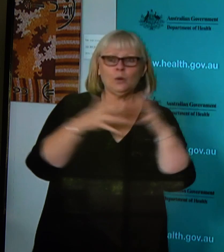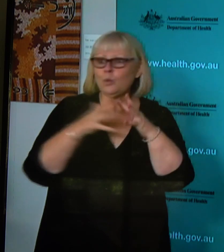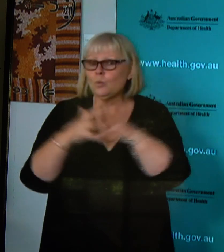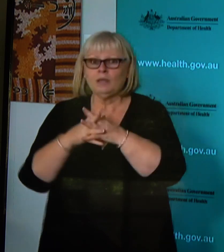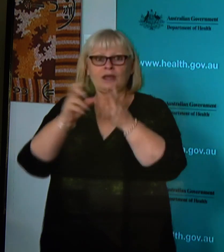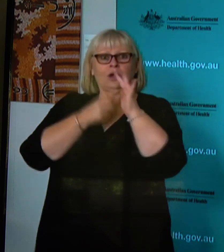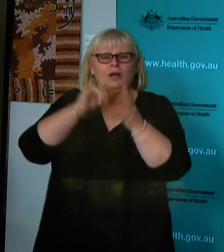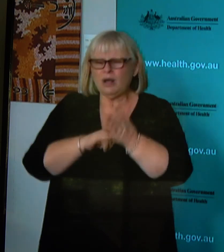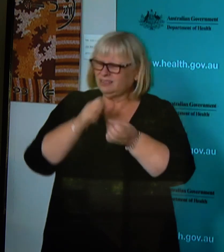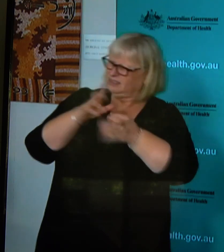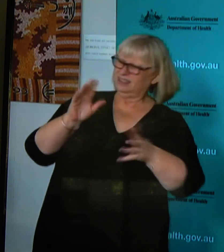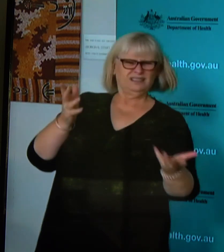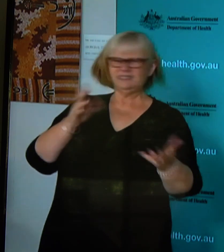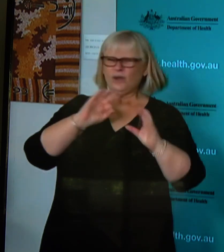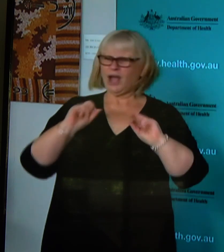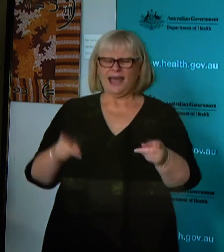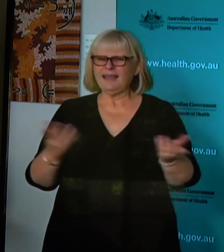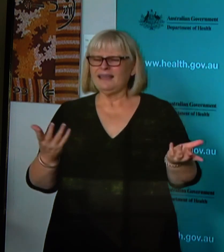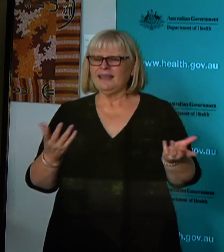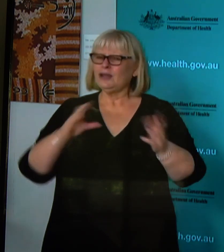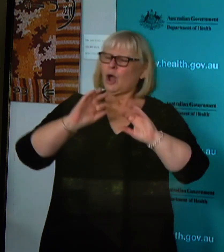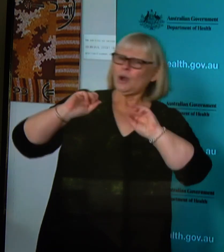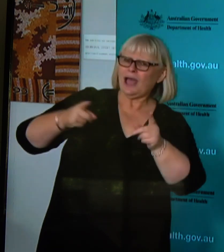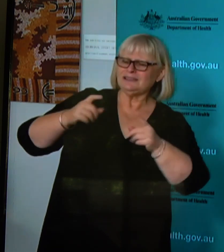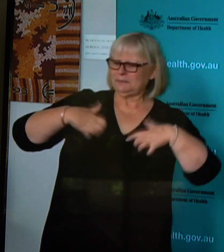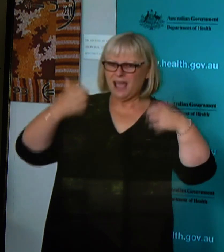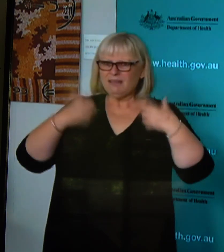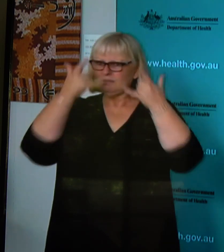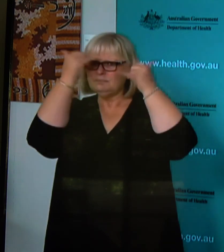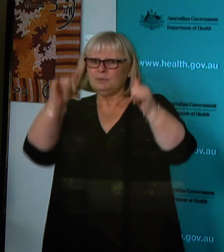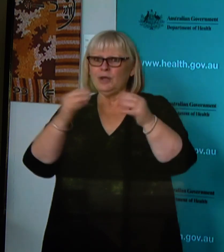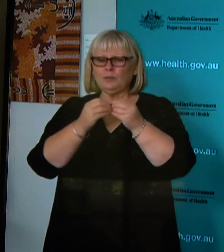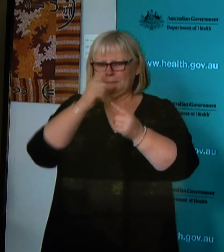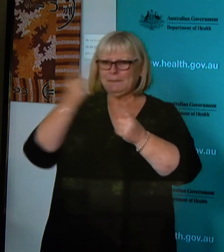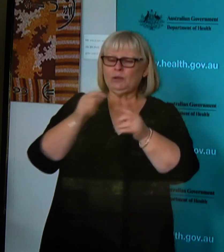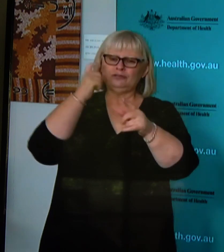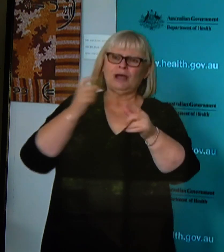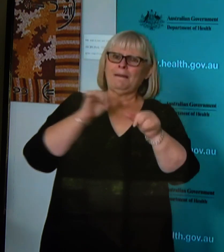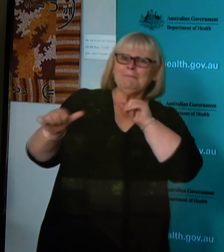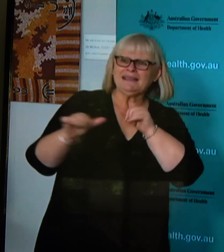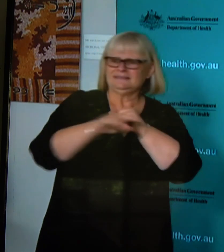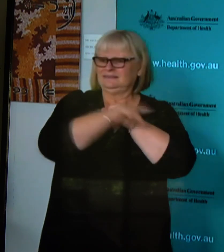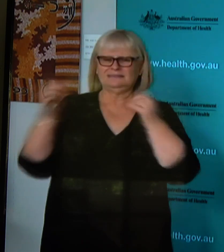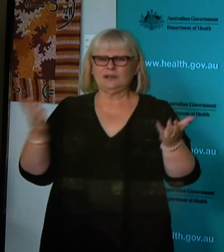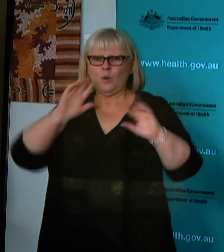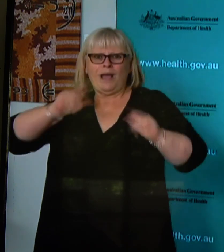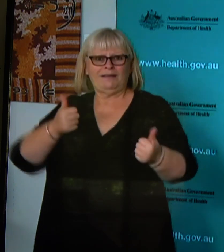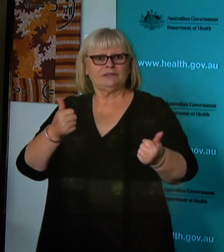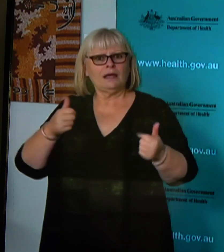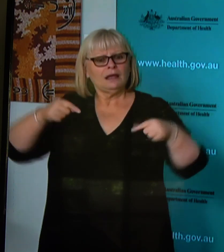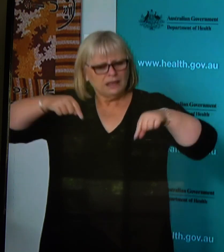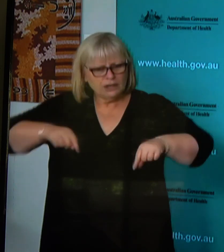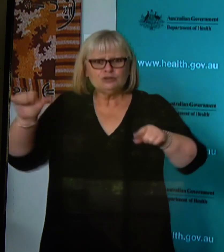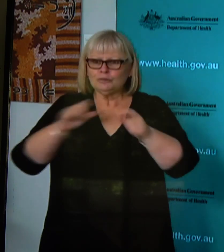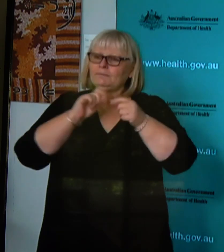Coles supermarkets. It is not okay to be angry at people who are trying to do their best in healthcare. This is a time for us to